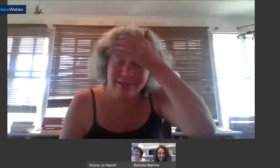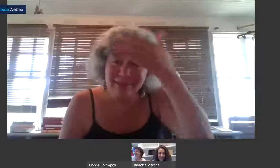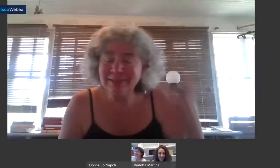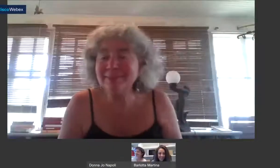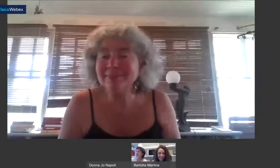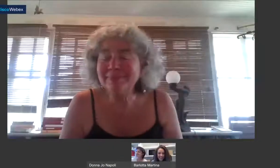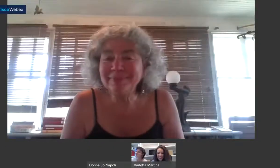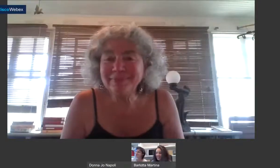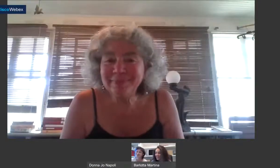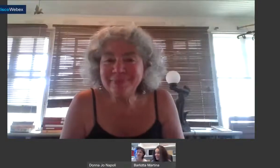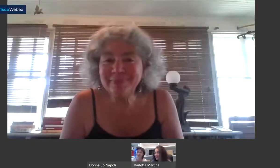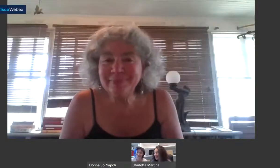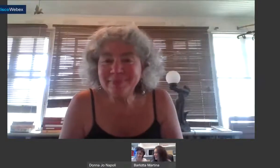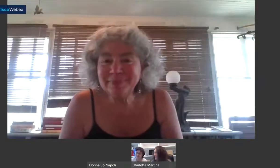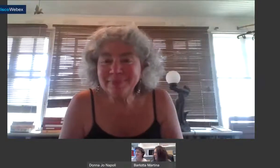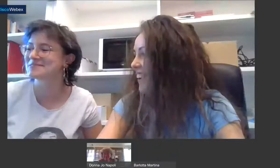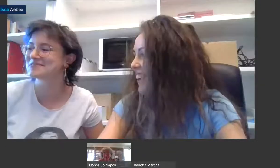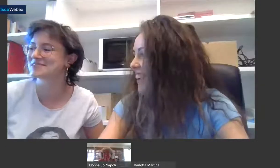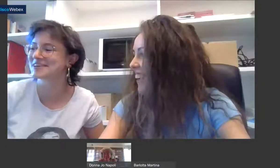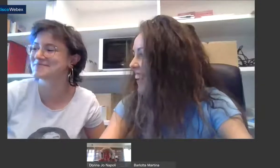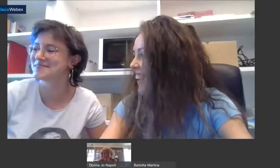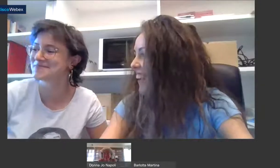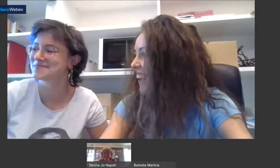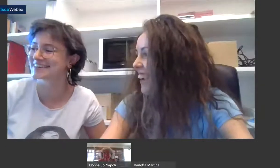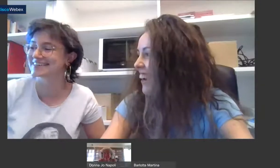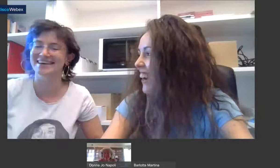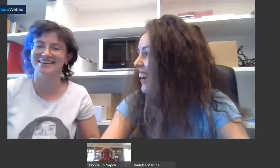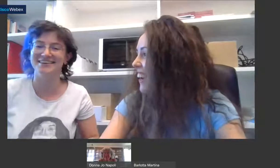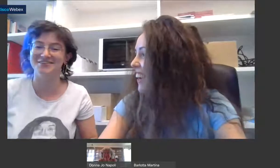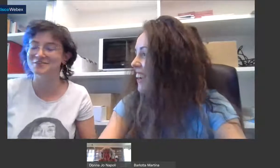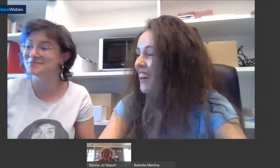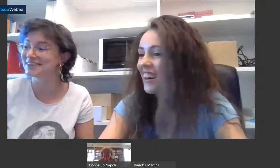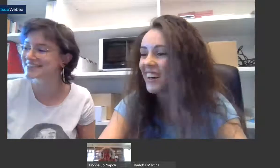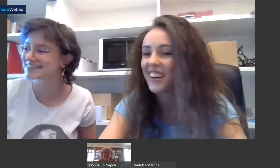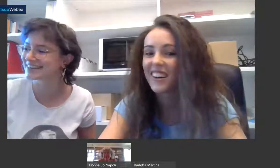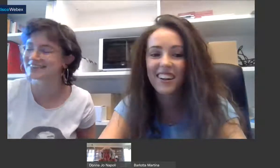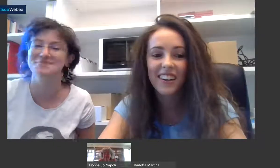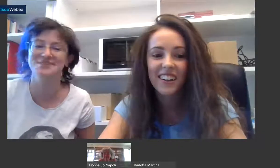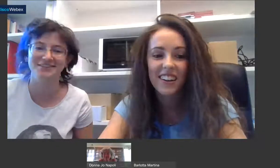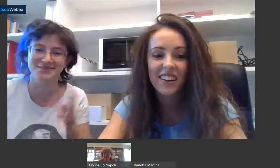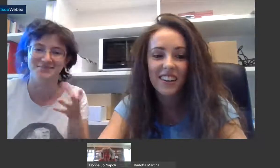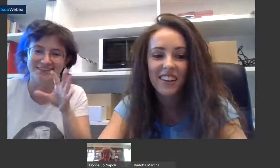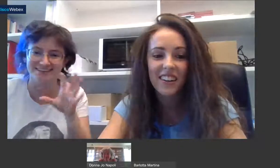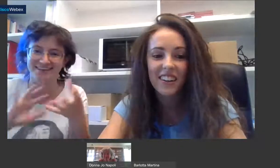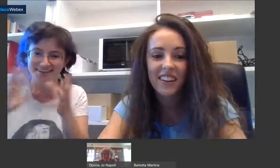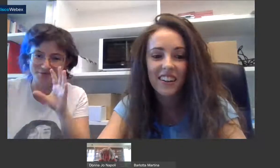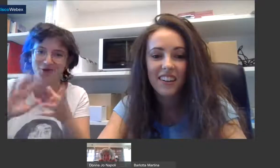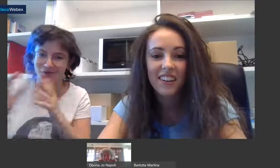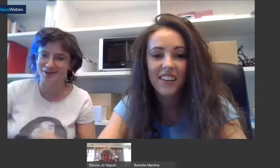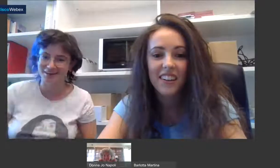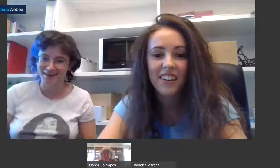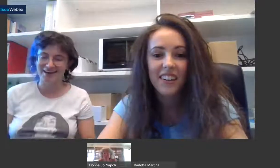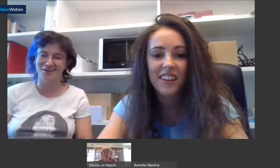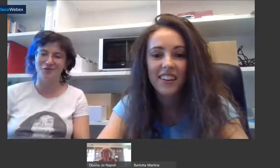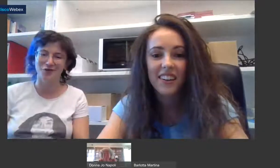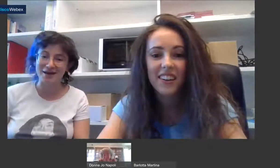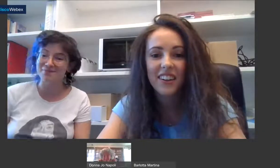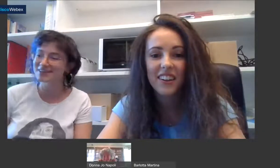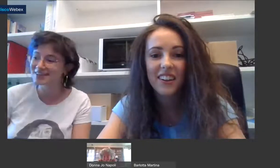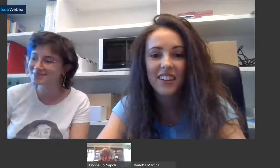Already got permission to scratch some of them because they repeated themselves a bit, or like we already had overlapping themes,